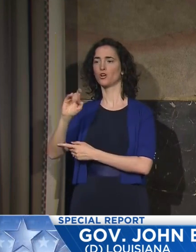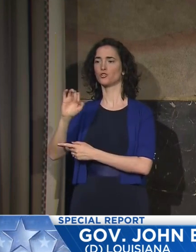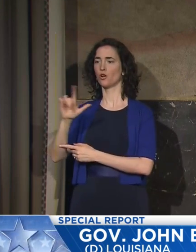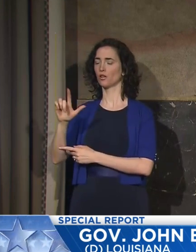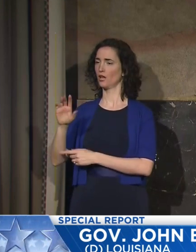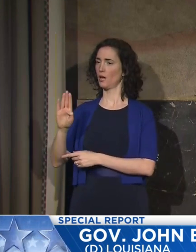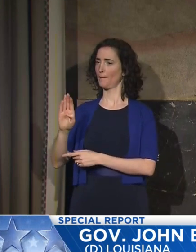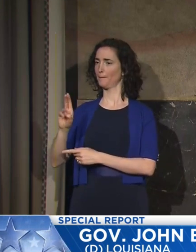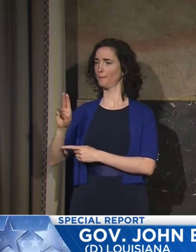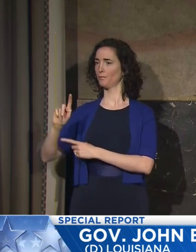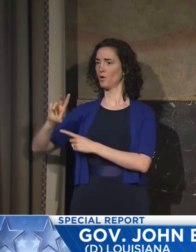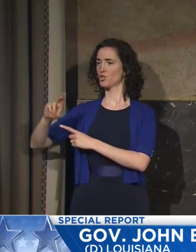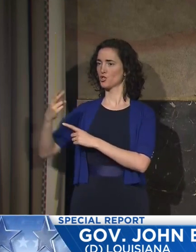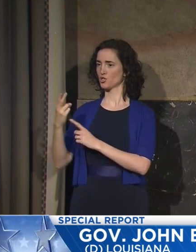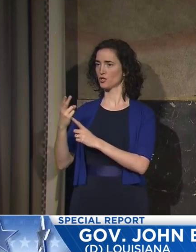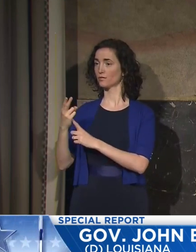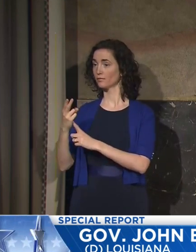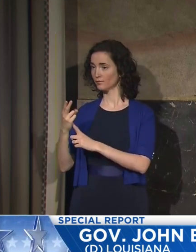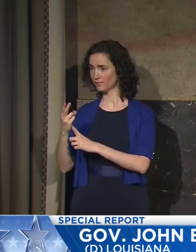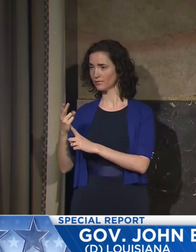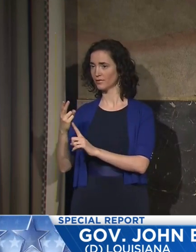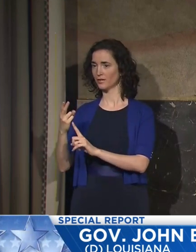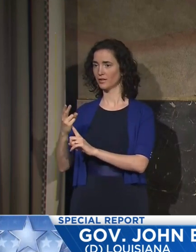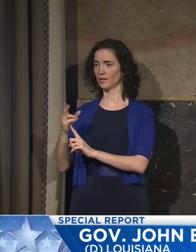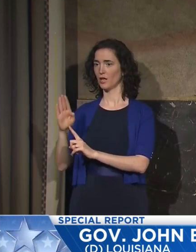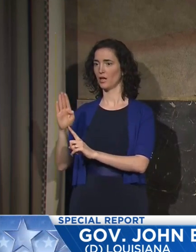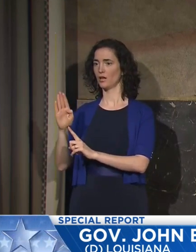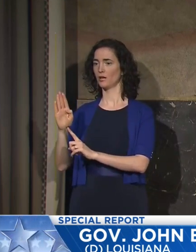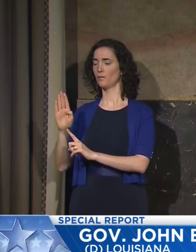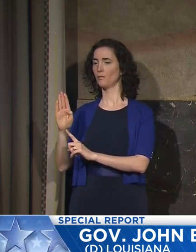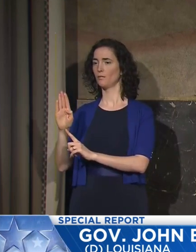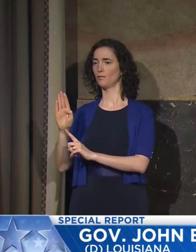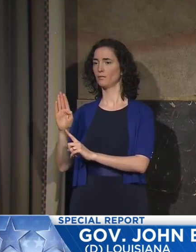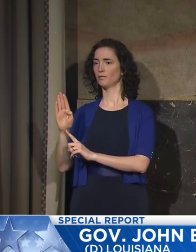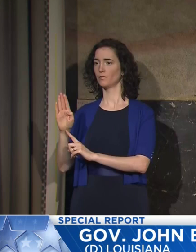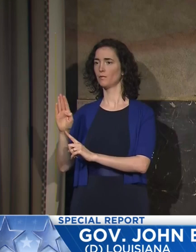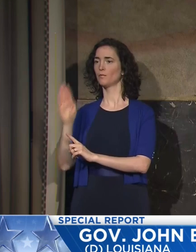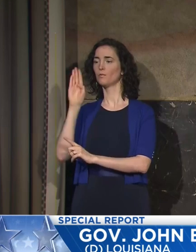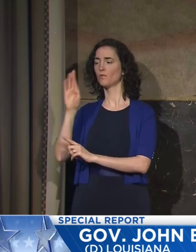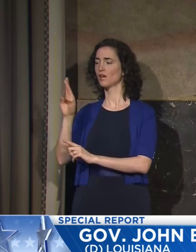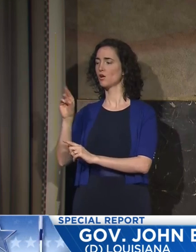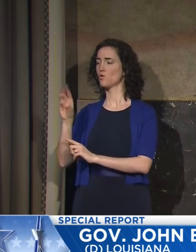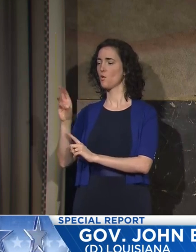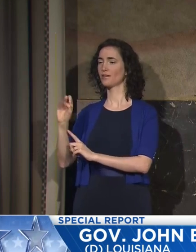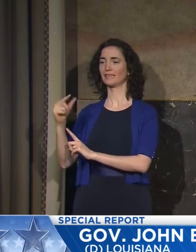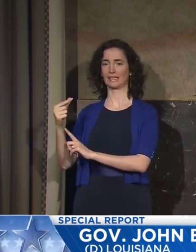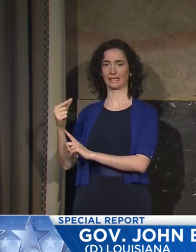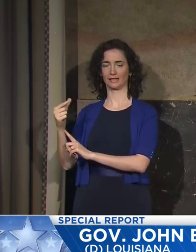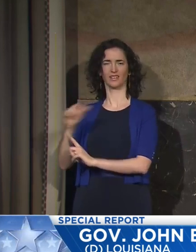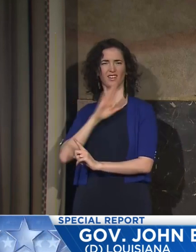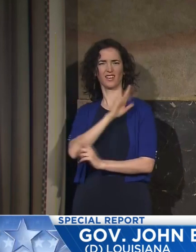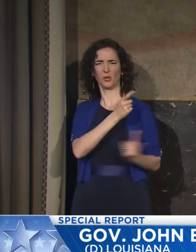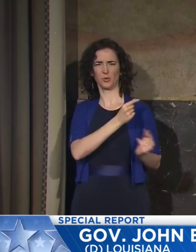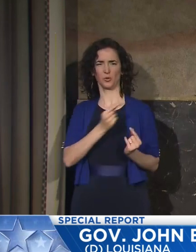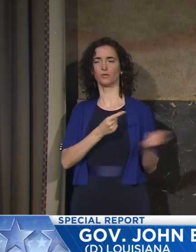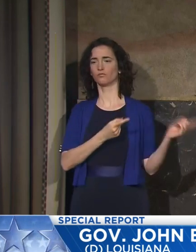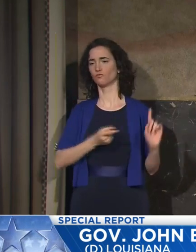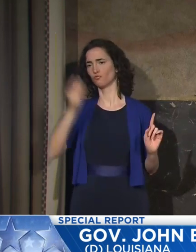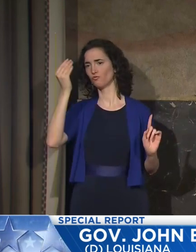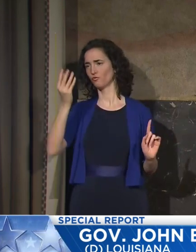answer any questions you might have that pertain to what he's been doing with Open Safely, and that'll become